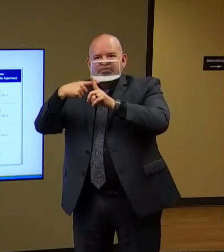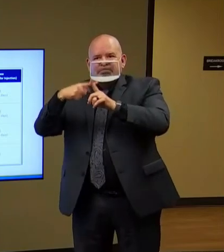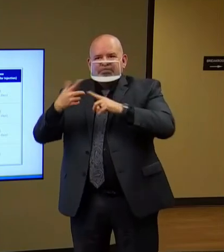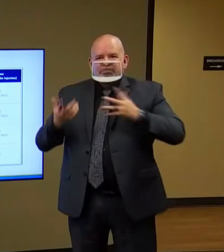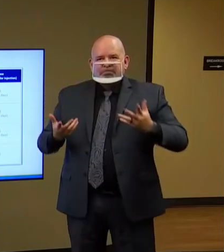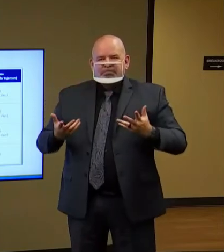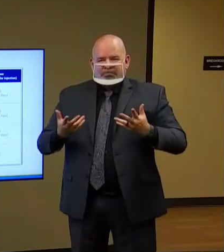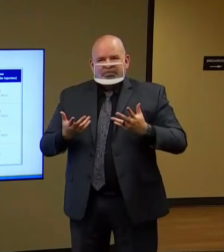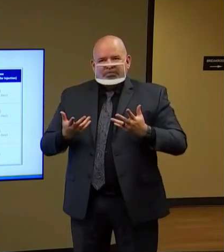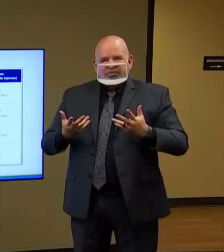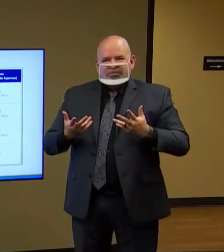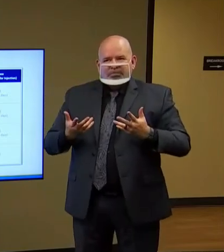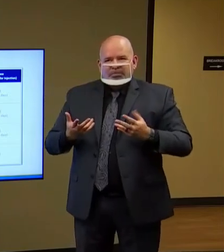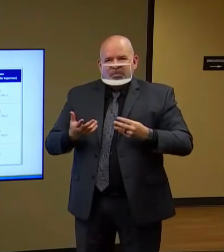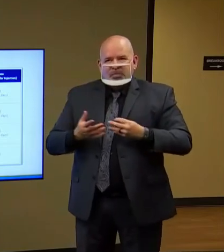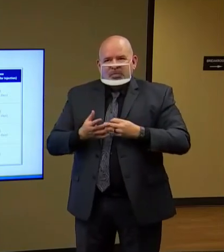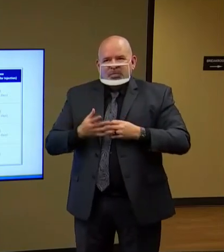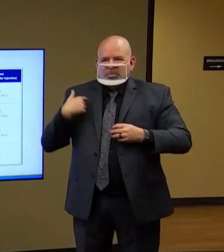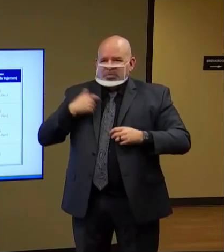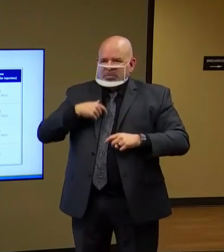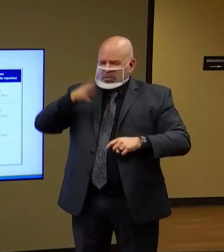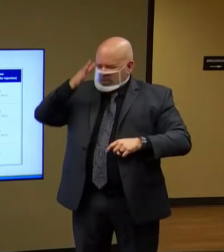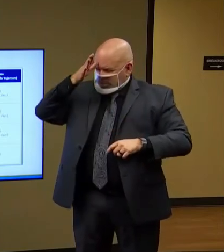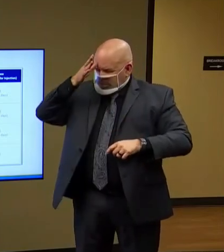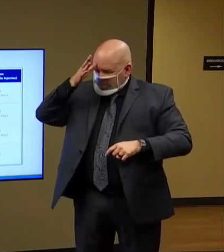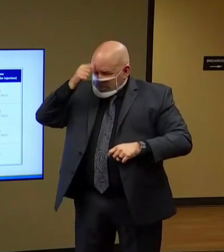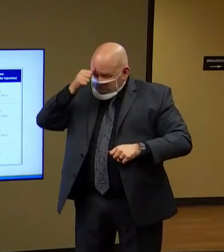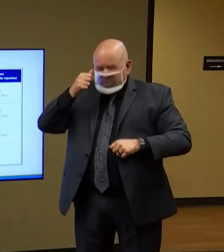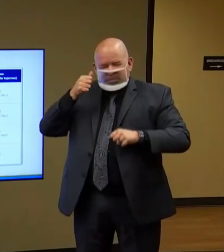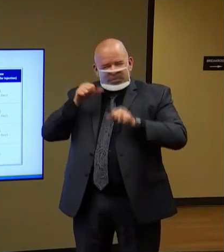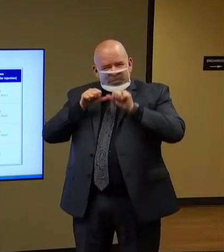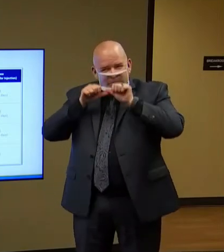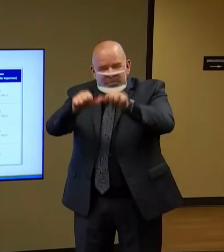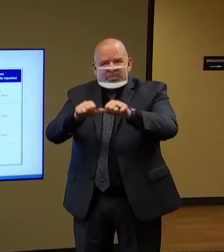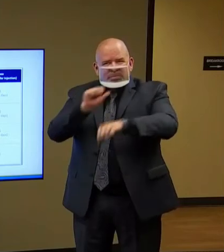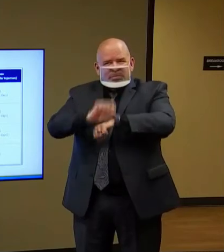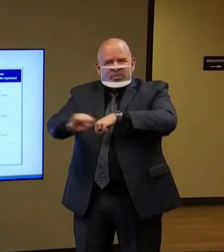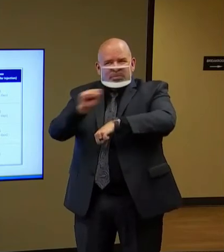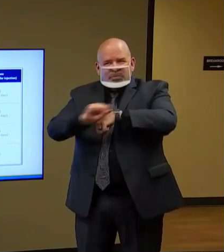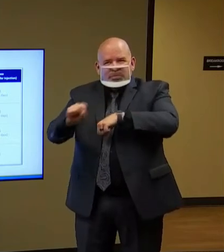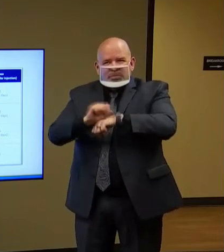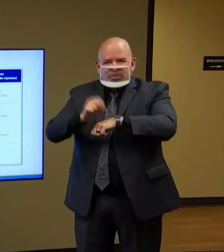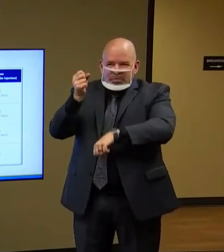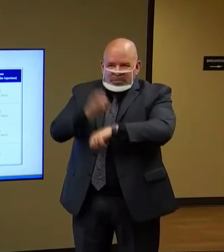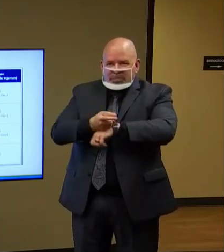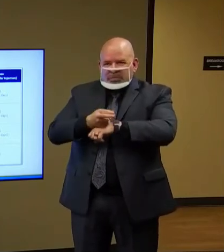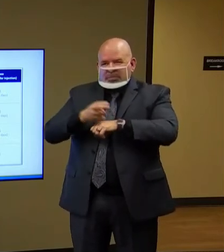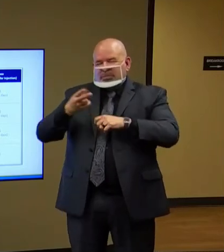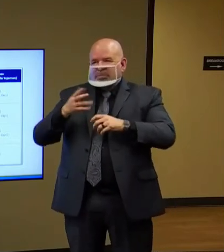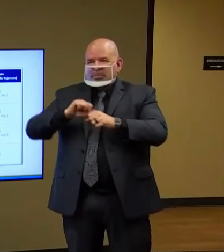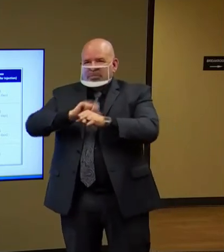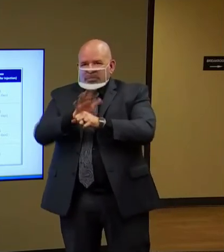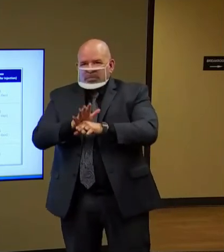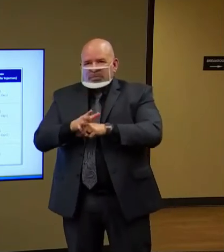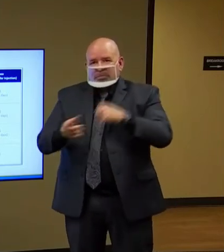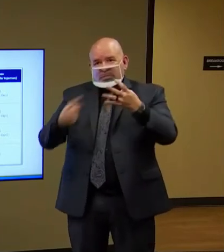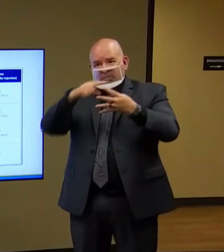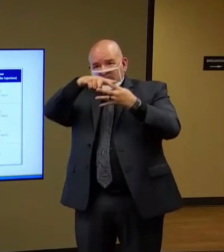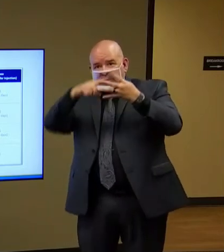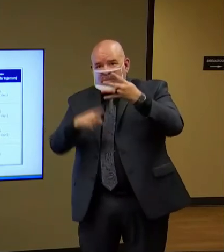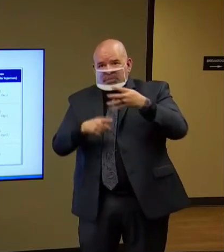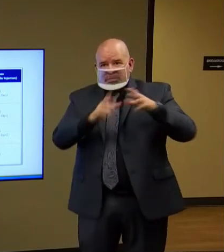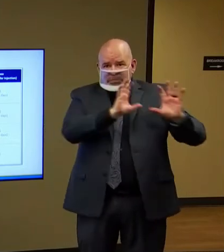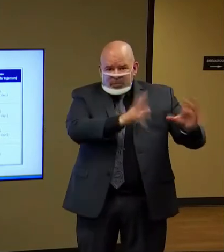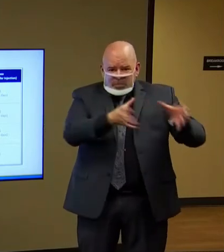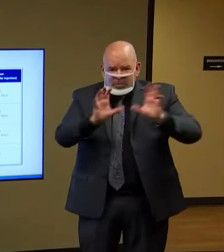These are some of the leading vaccine products that are in line to be approved or have already